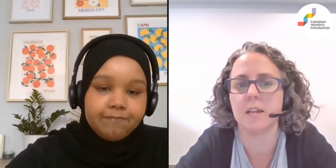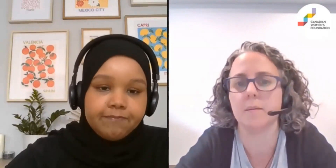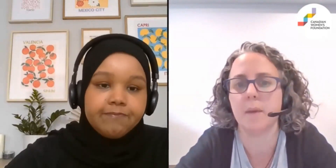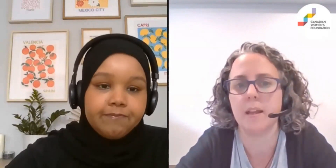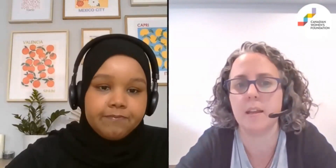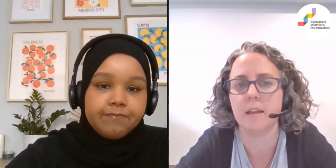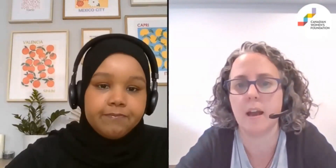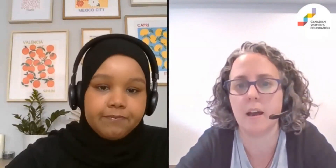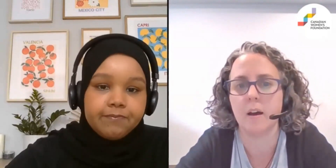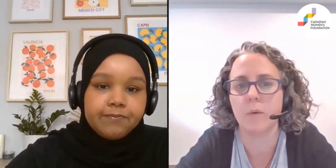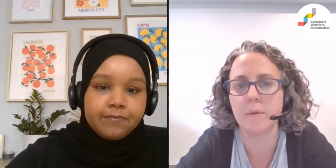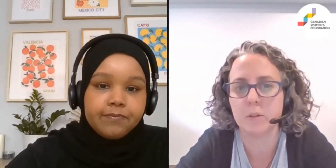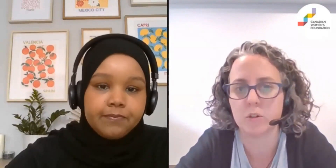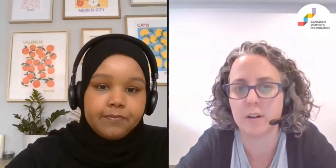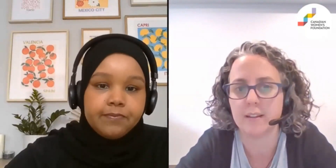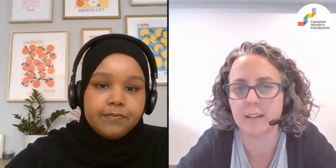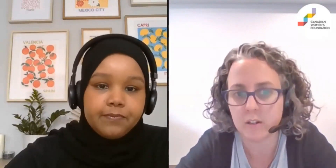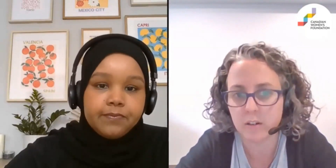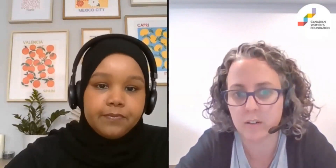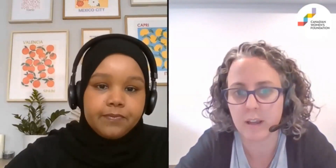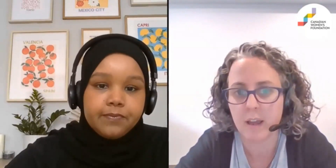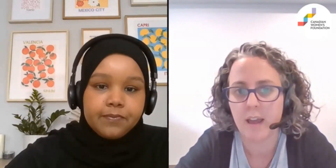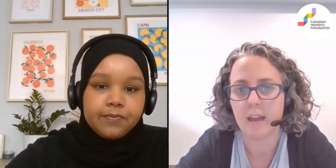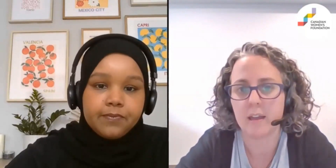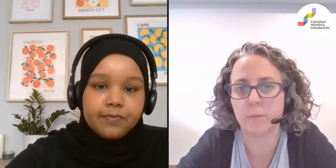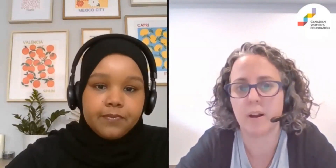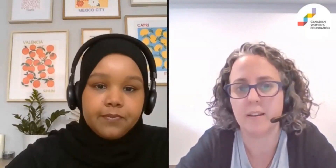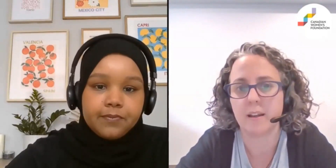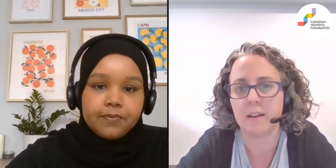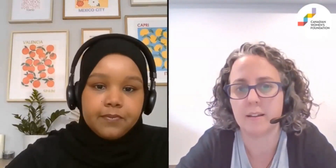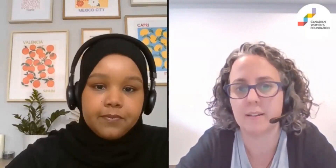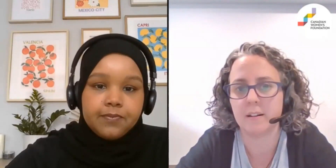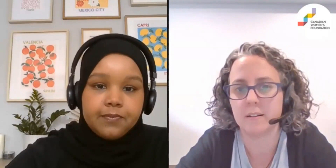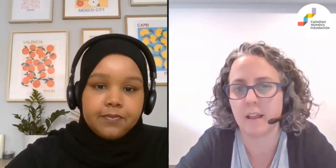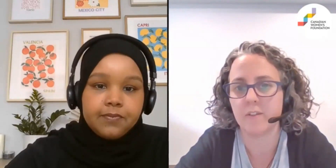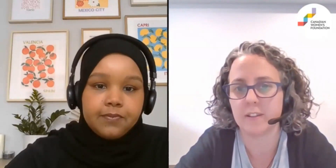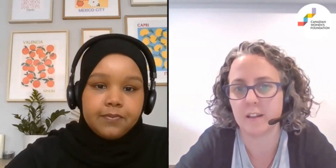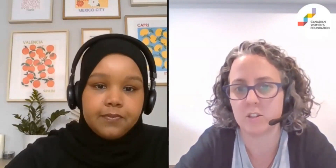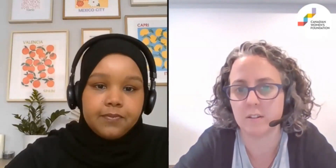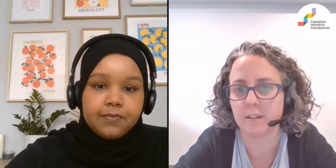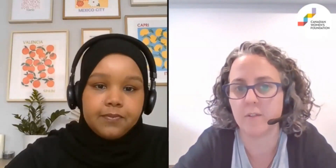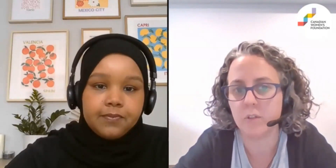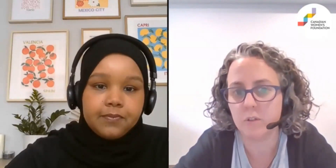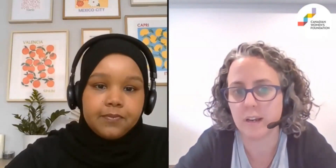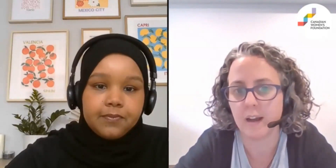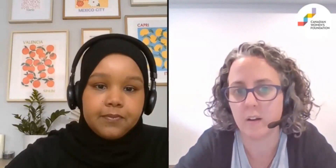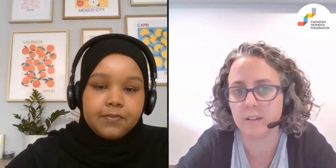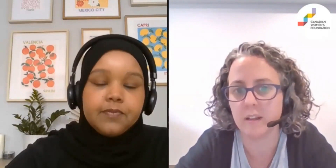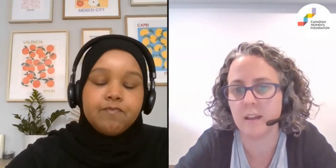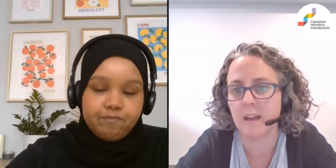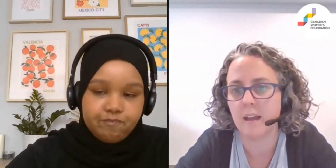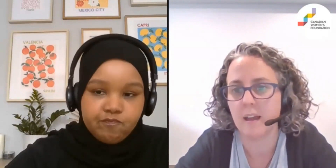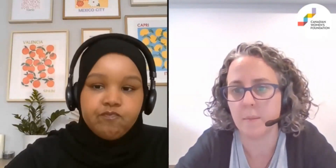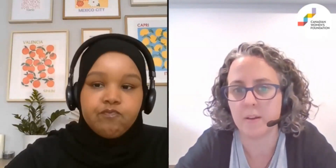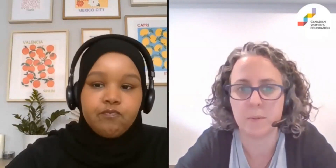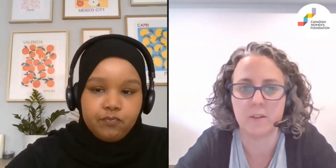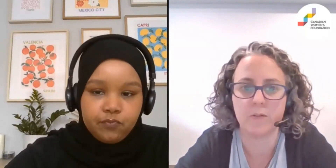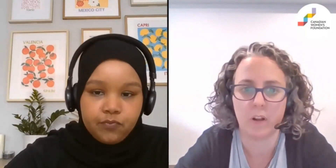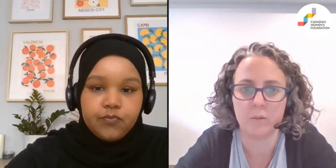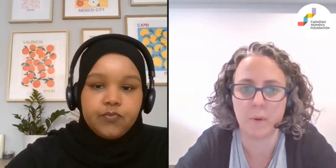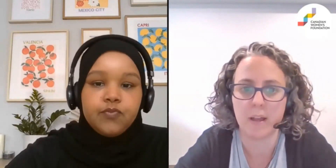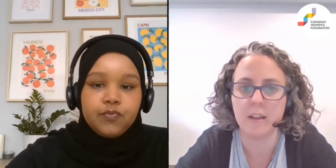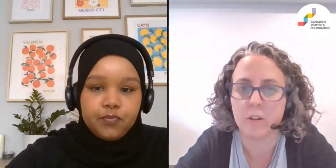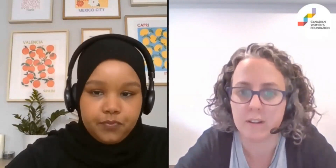particularly in many women majority sectors, and price hikes on life essentials like food and housing have